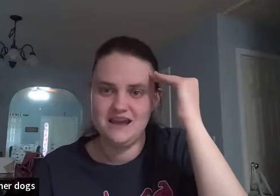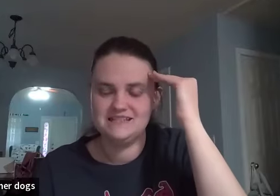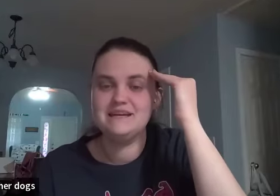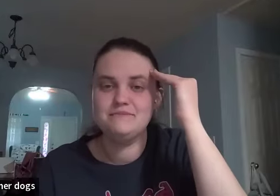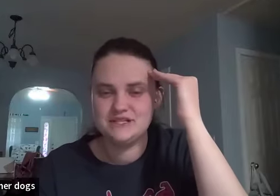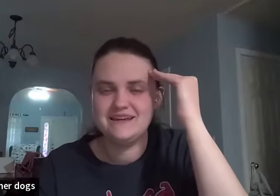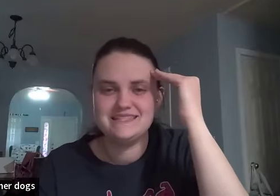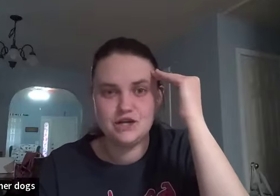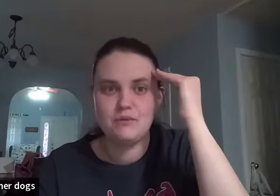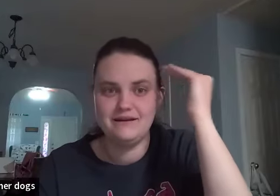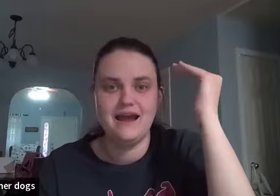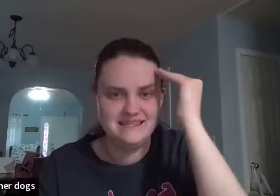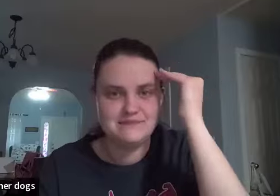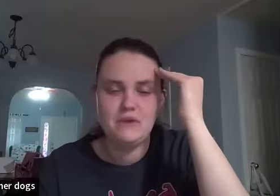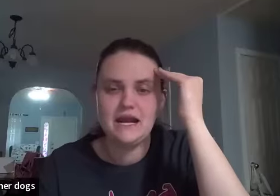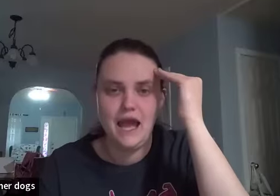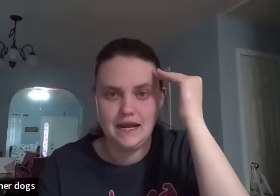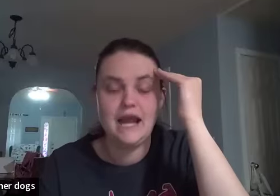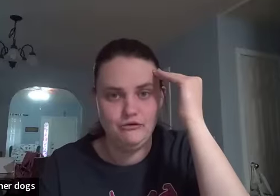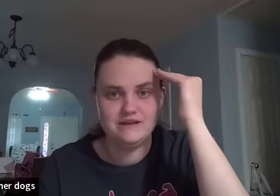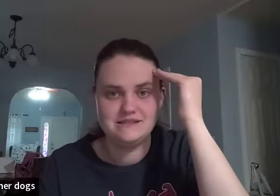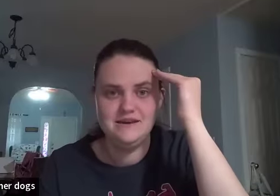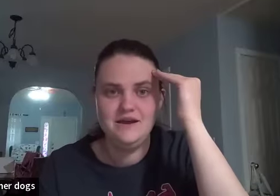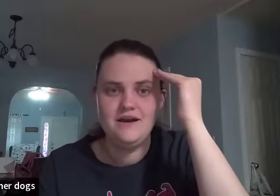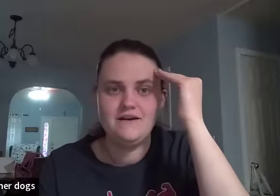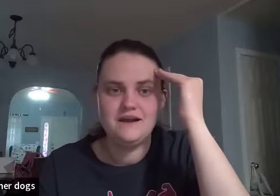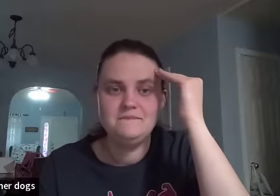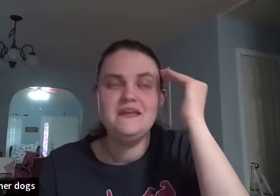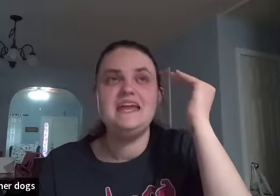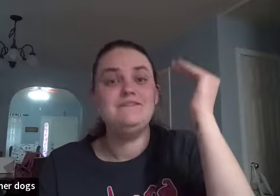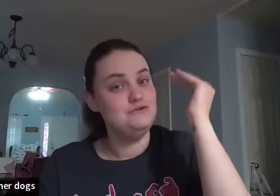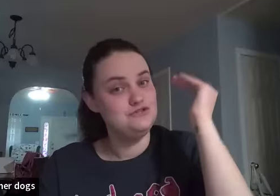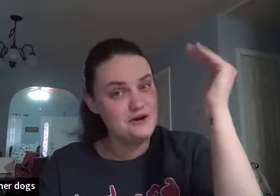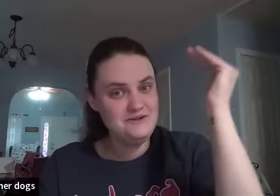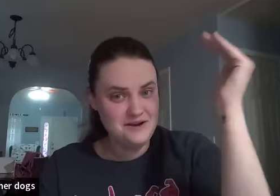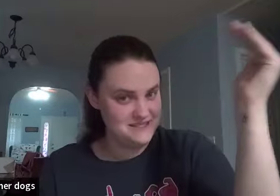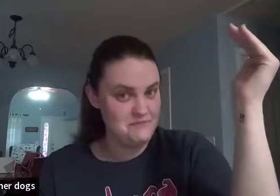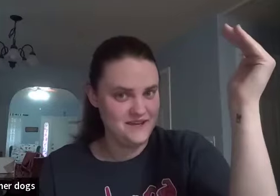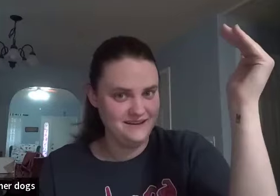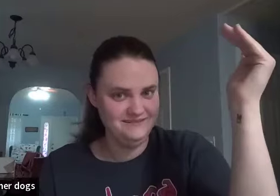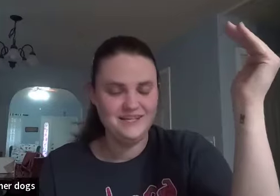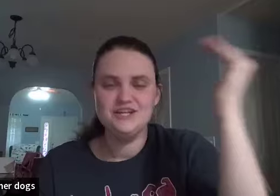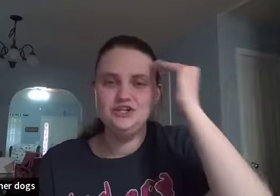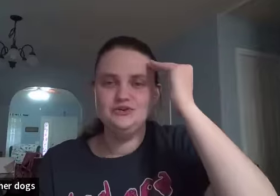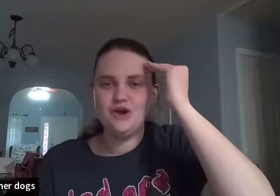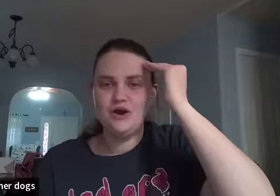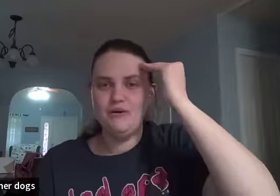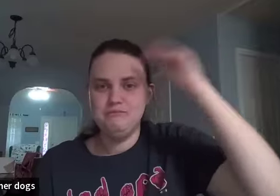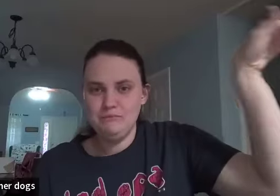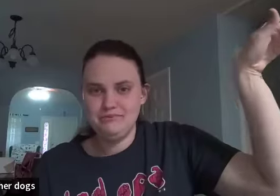head. It's like pretend like it's in your brain. It's in my brain. I got it. I know this. All right. If you don't know something, you go